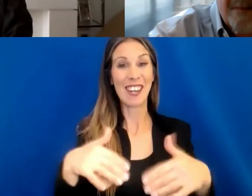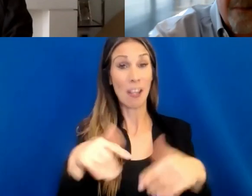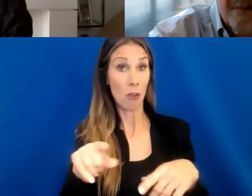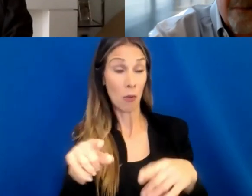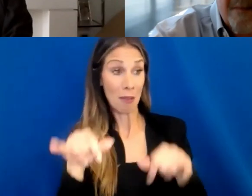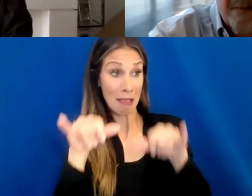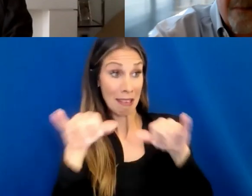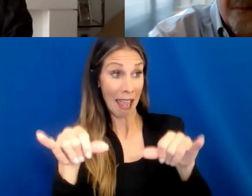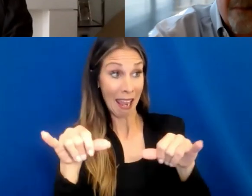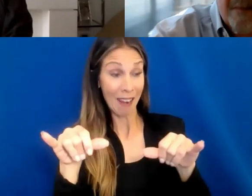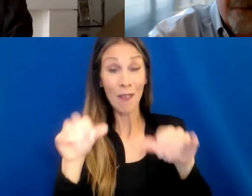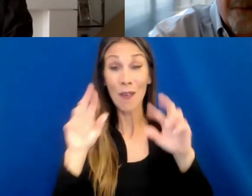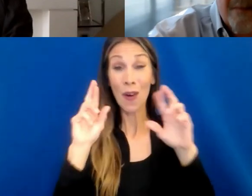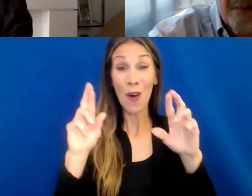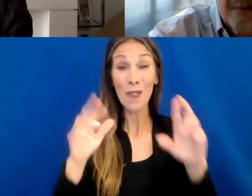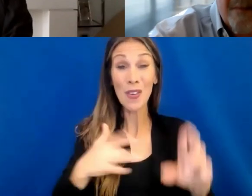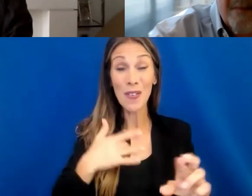useful.